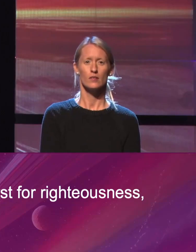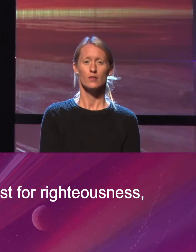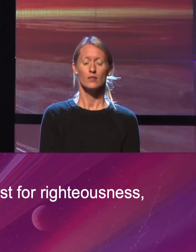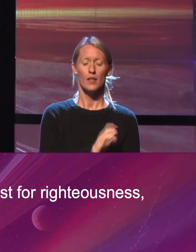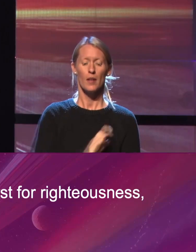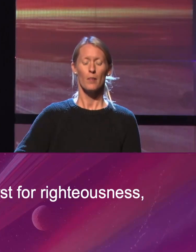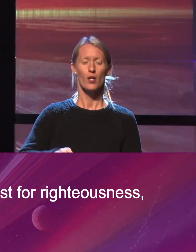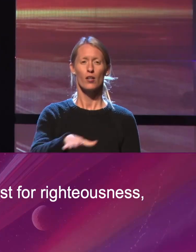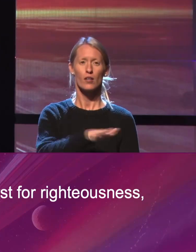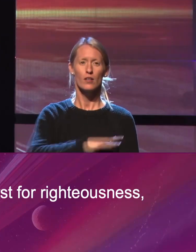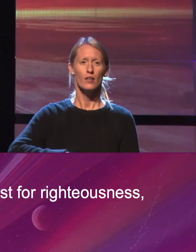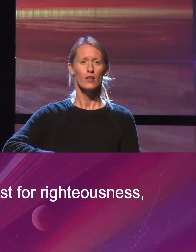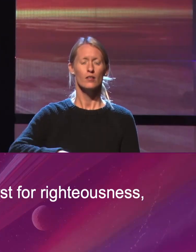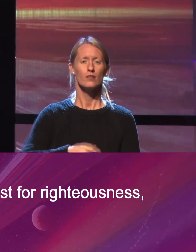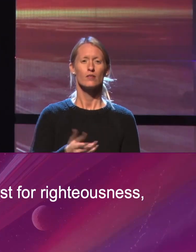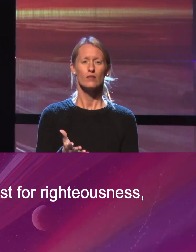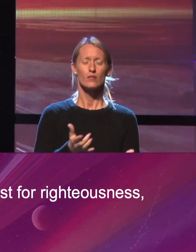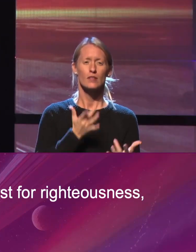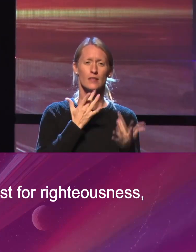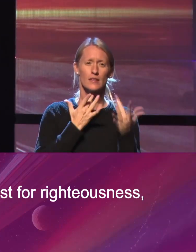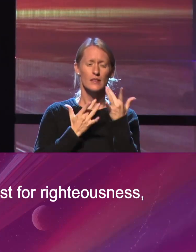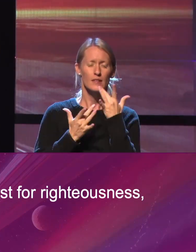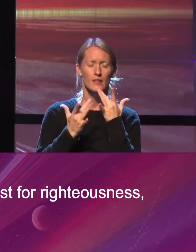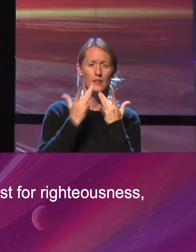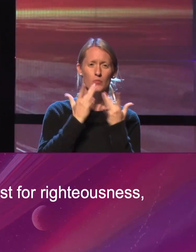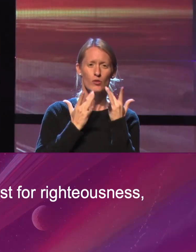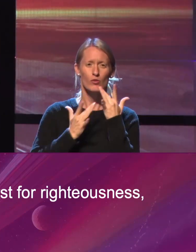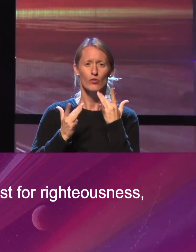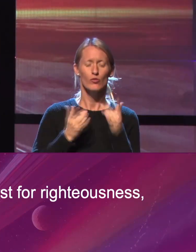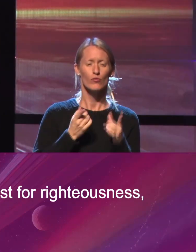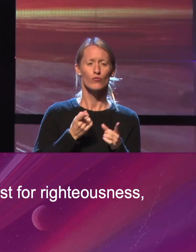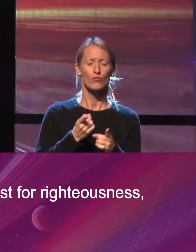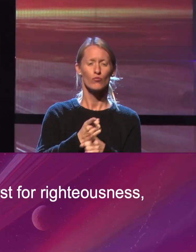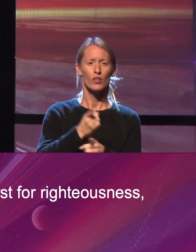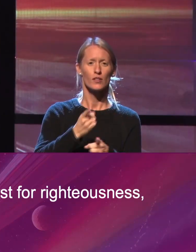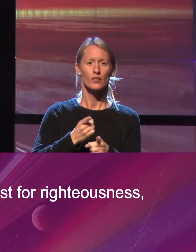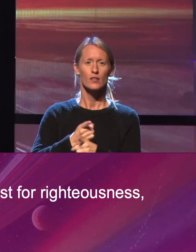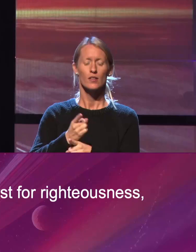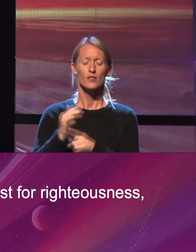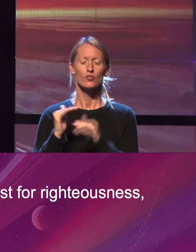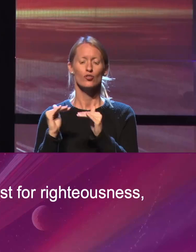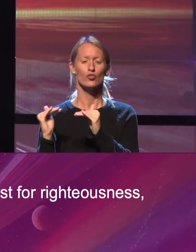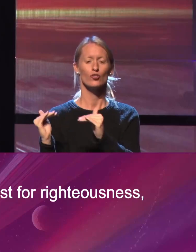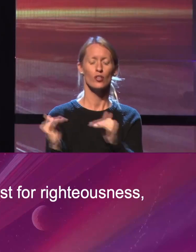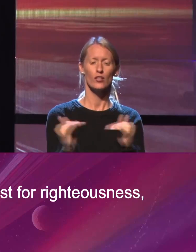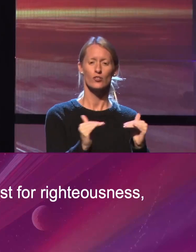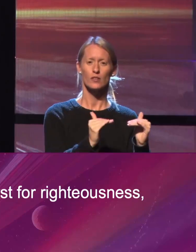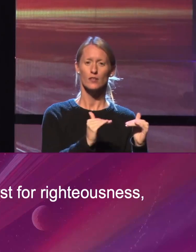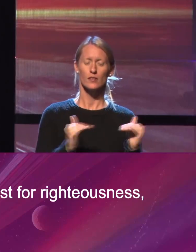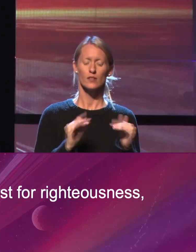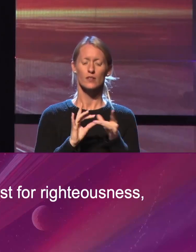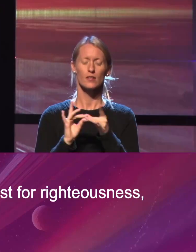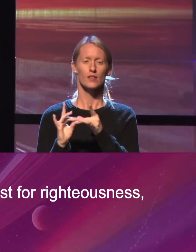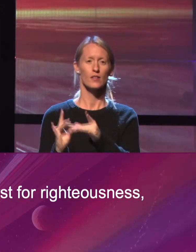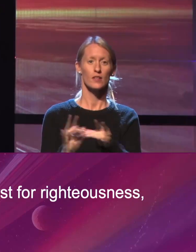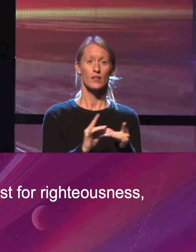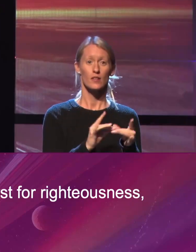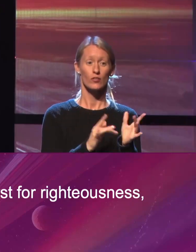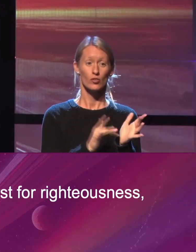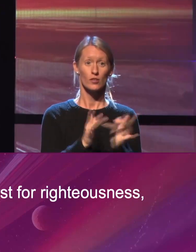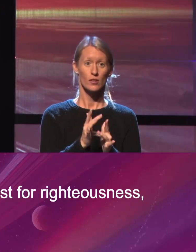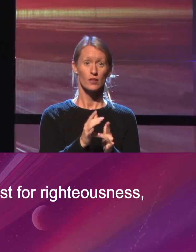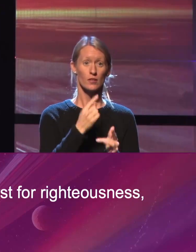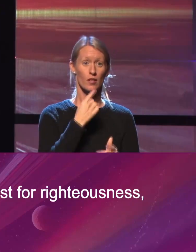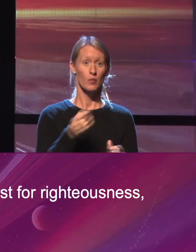it. They are desperate for righteousness. They are desperate for justice. And Jesus is saying they will be filled, and John is saying they'll be